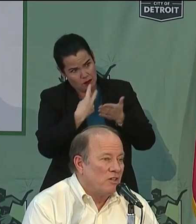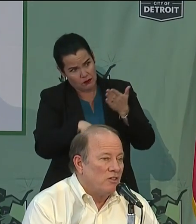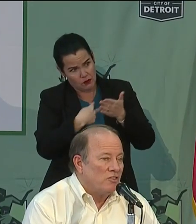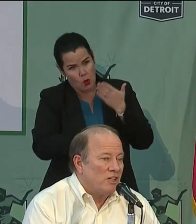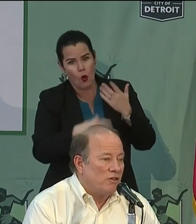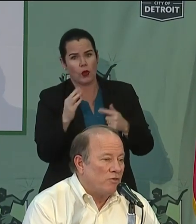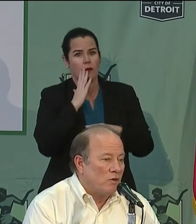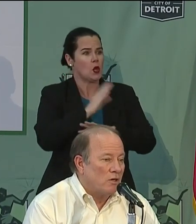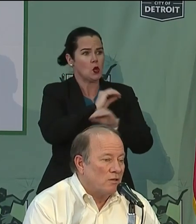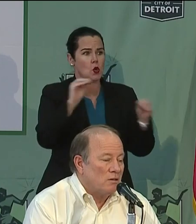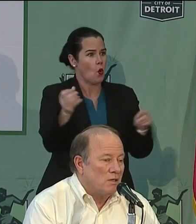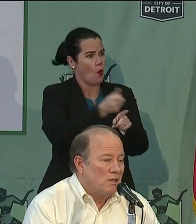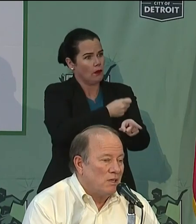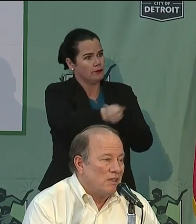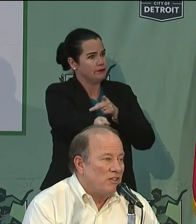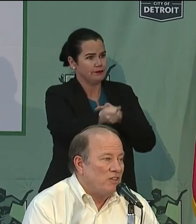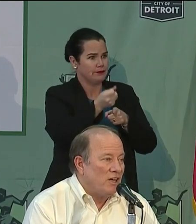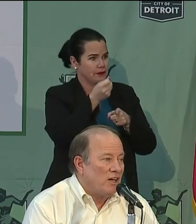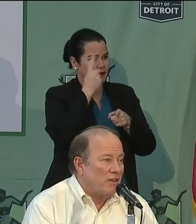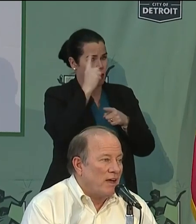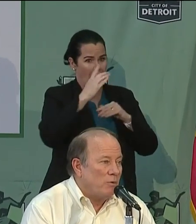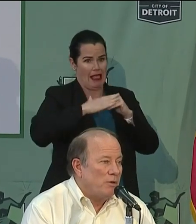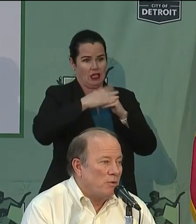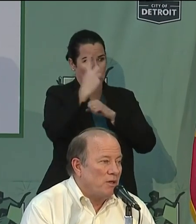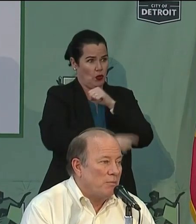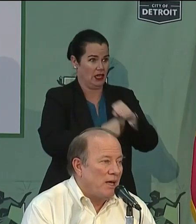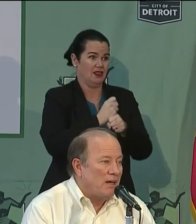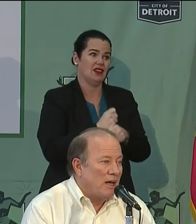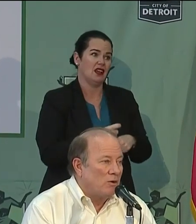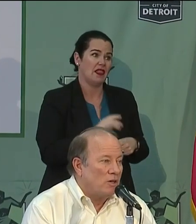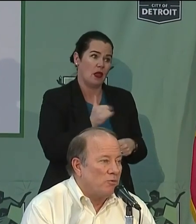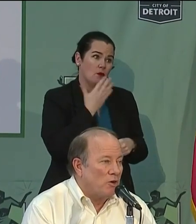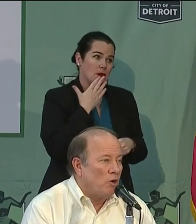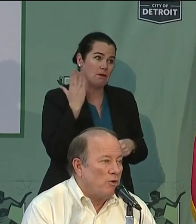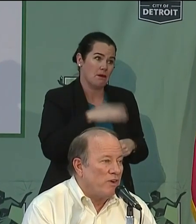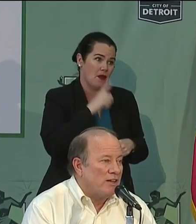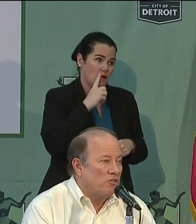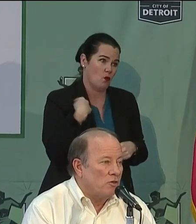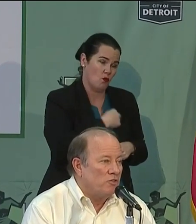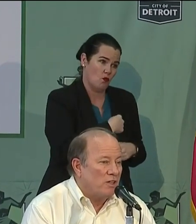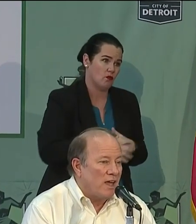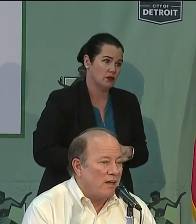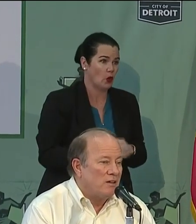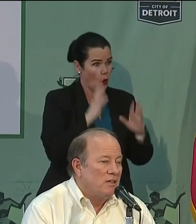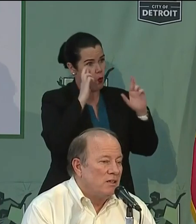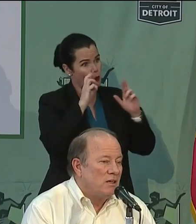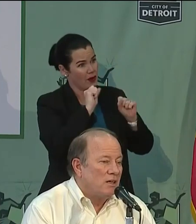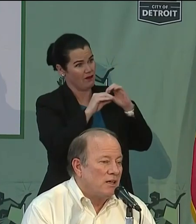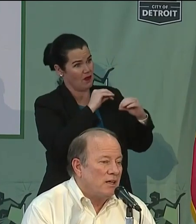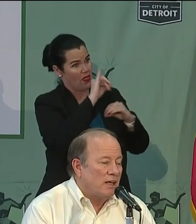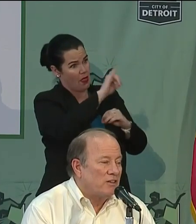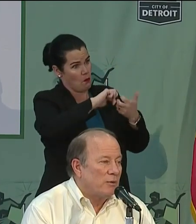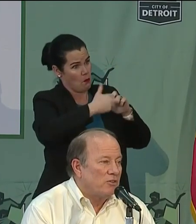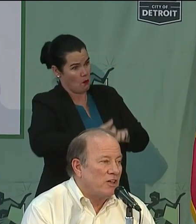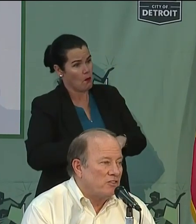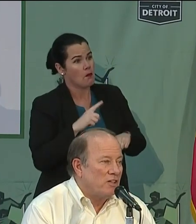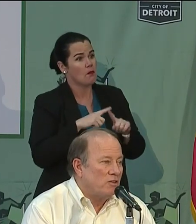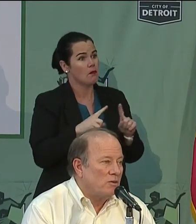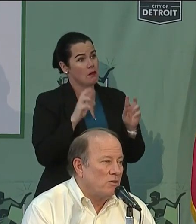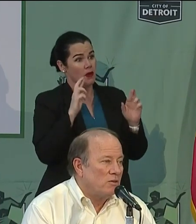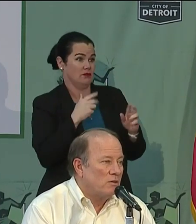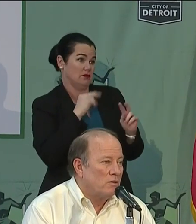this city for at least a year, and that would be a really bad outcome. So I hope we find a solution to that, and I guess I would